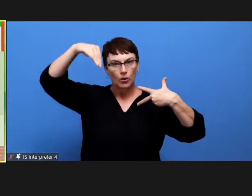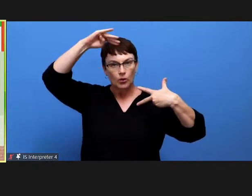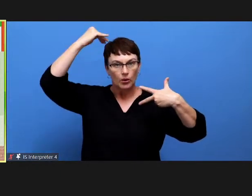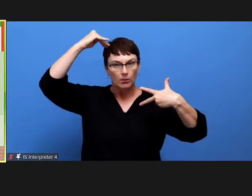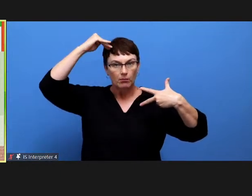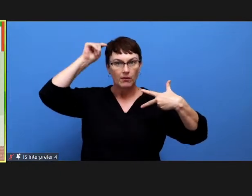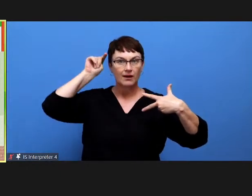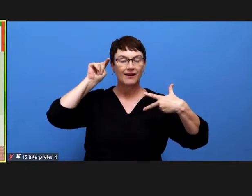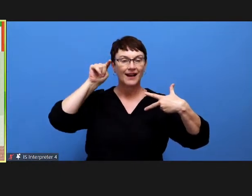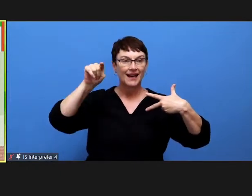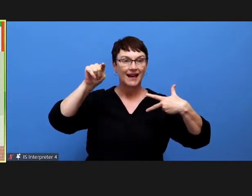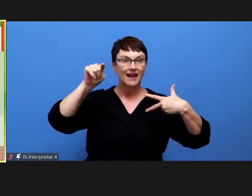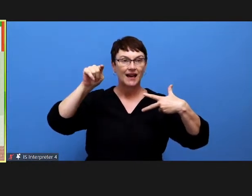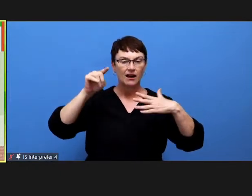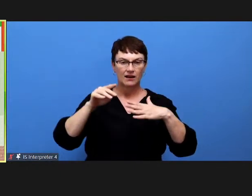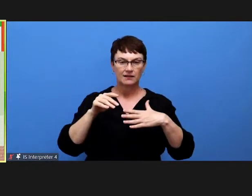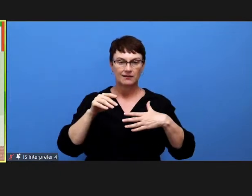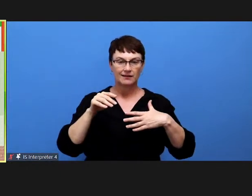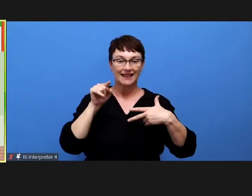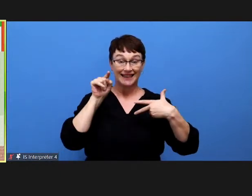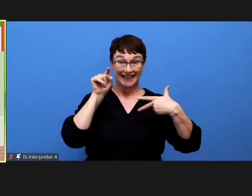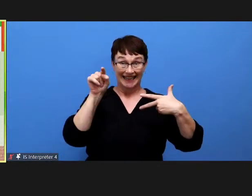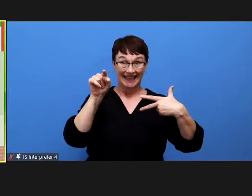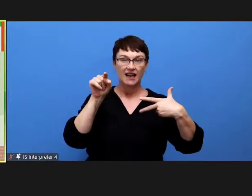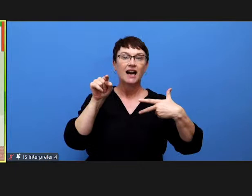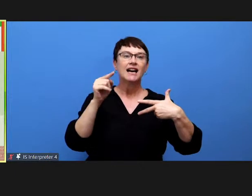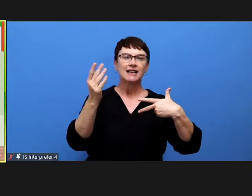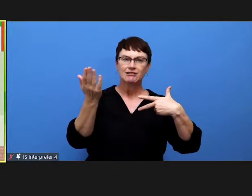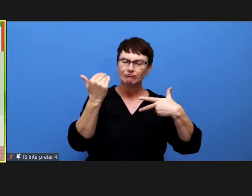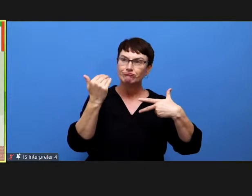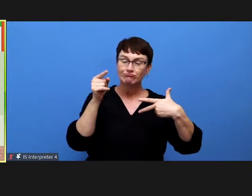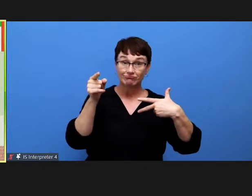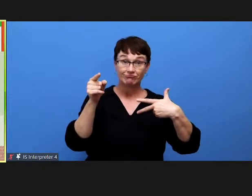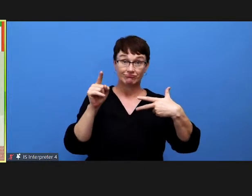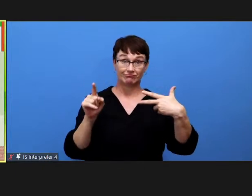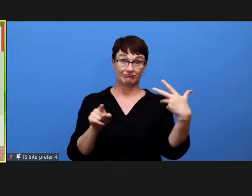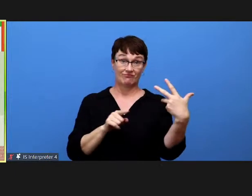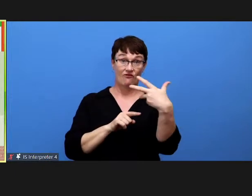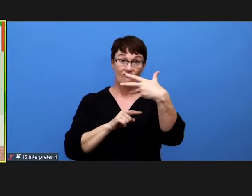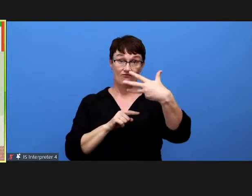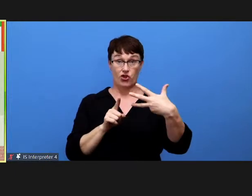speaker. And then on the extreme left,